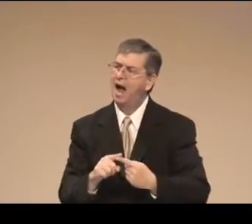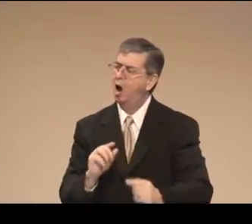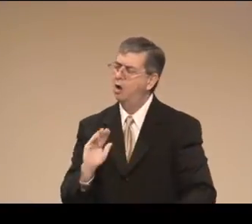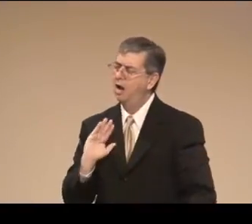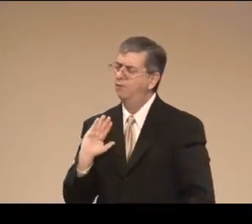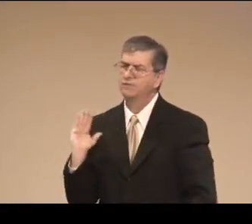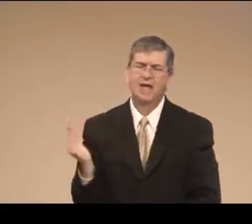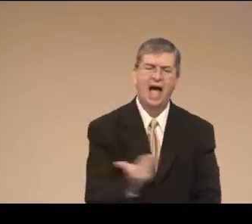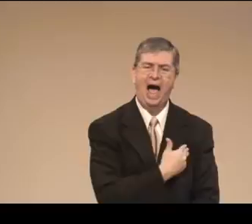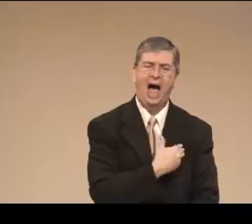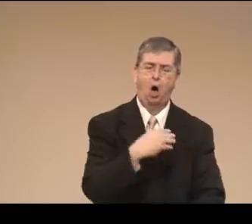to do.